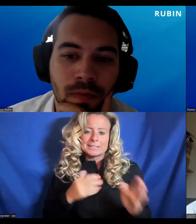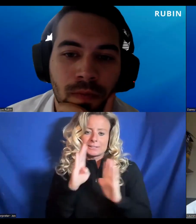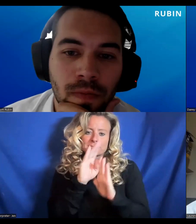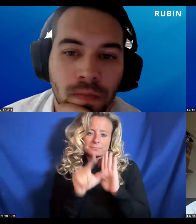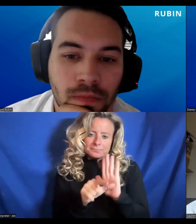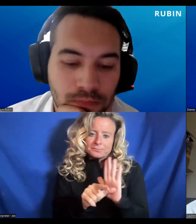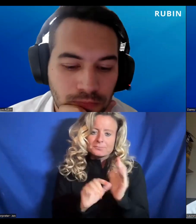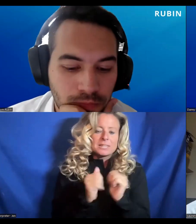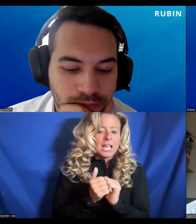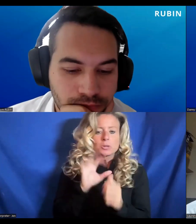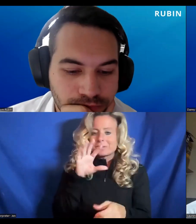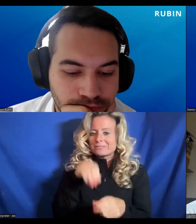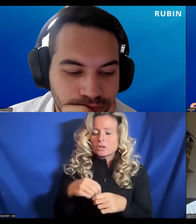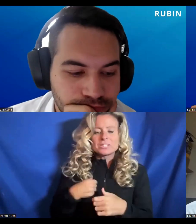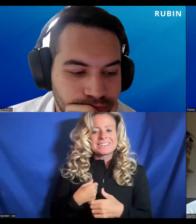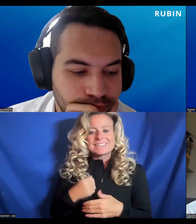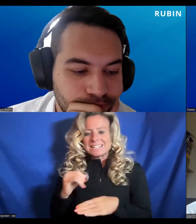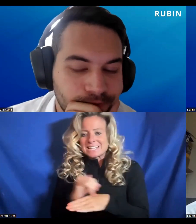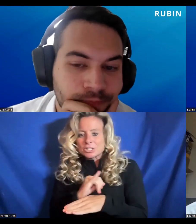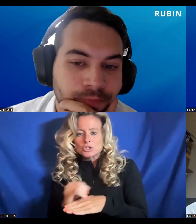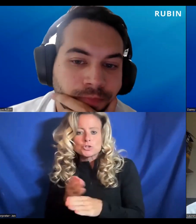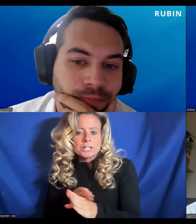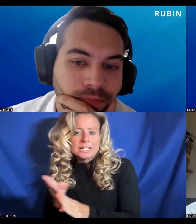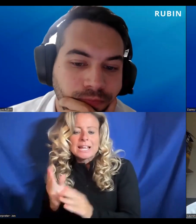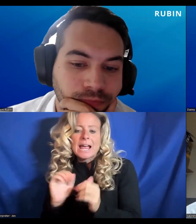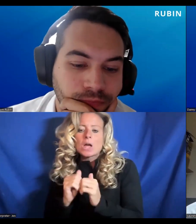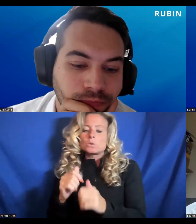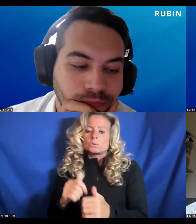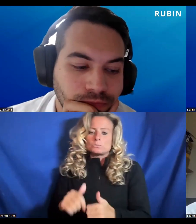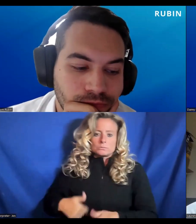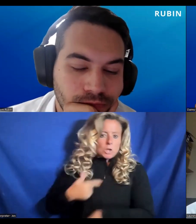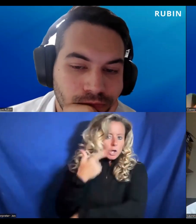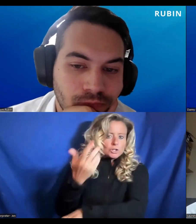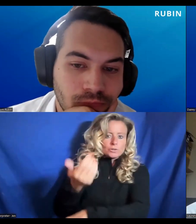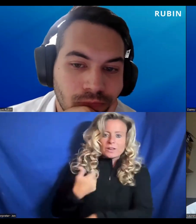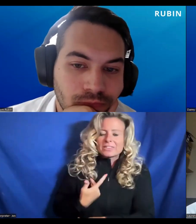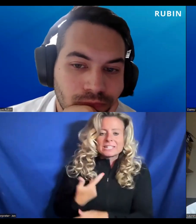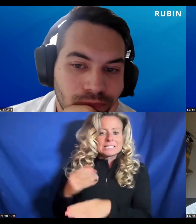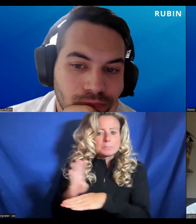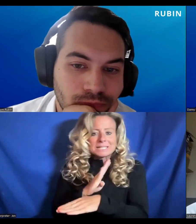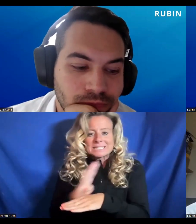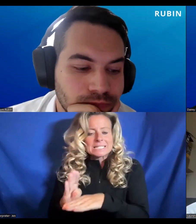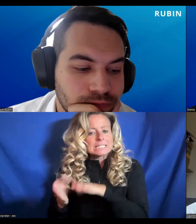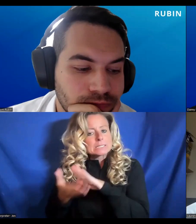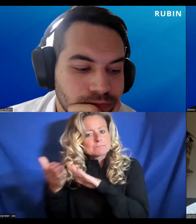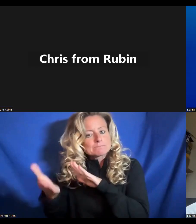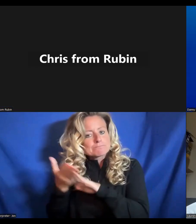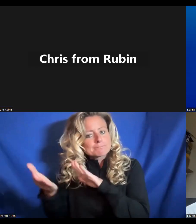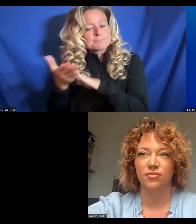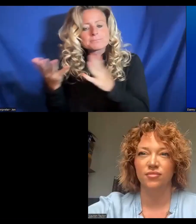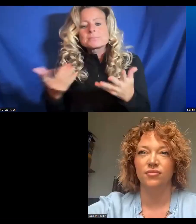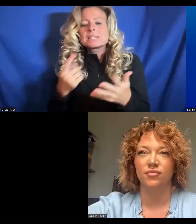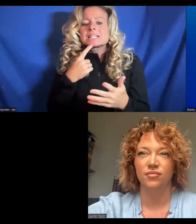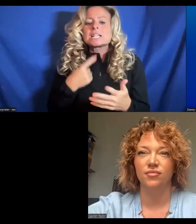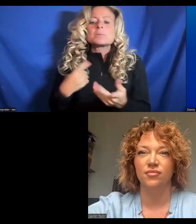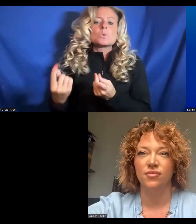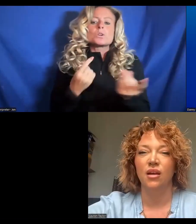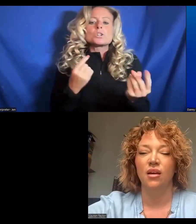industry, how long you've had this current business in operation. Tell us a little bit about what you do every